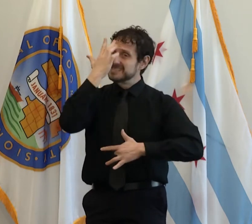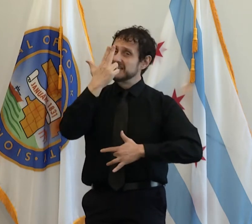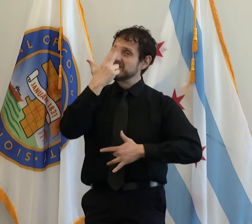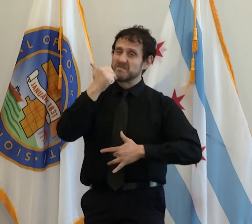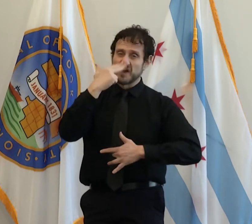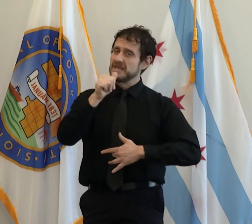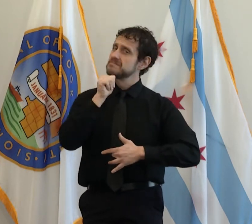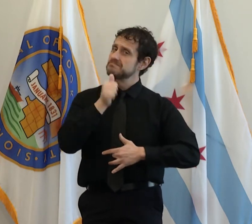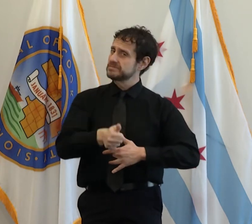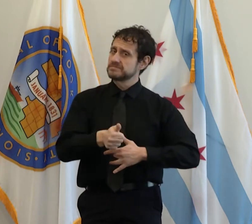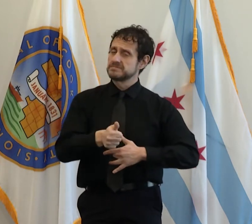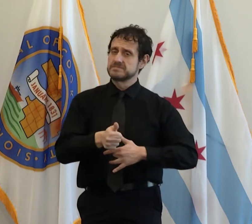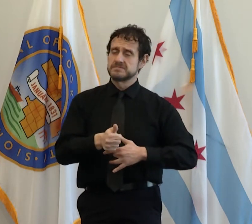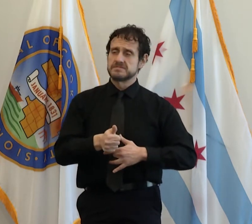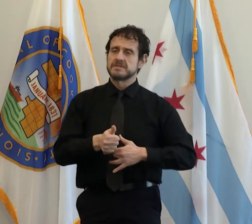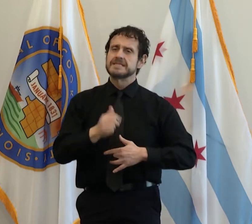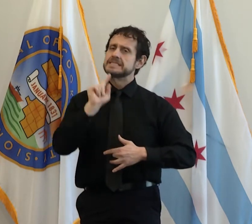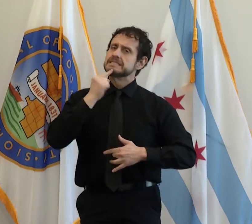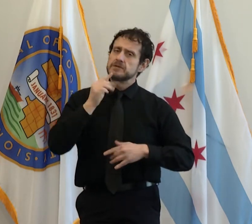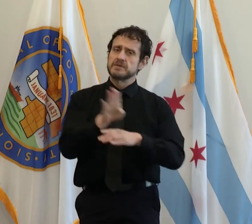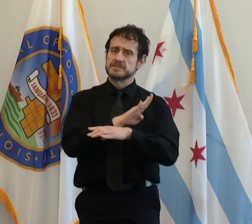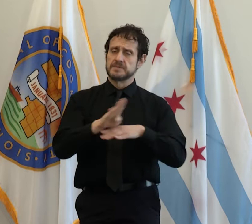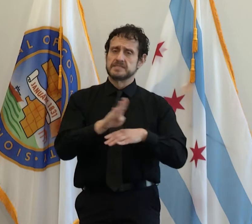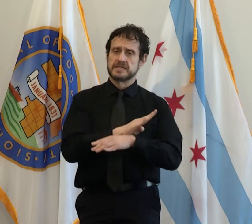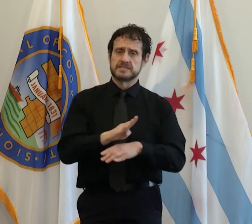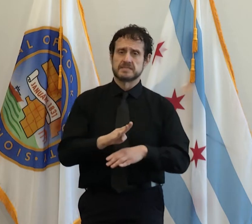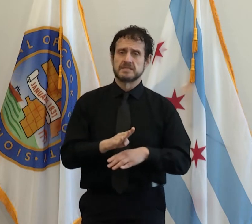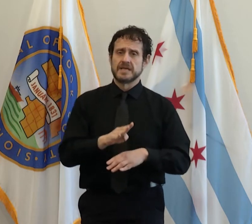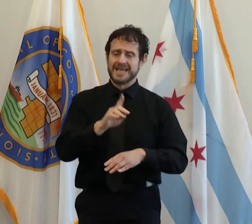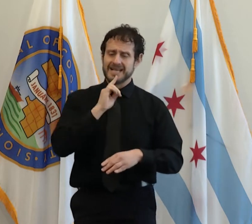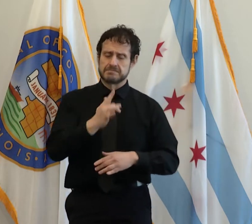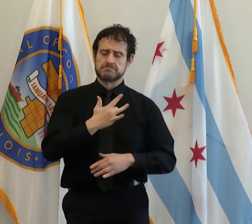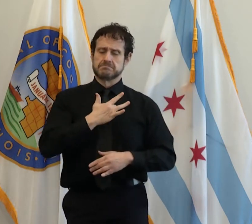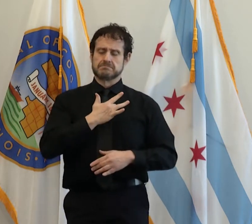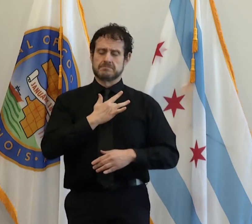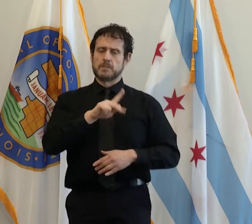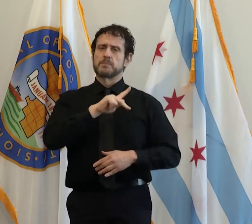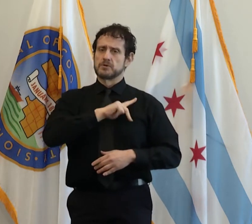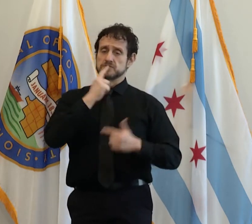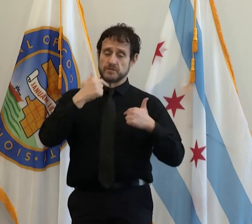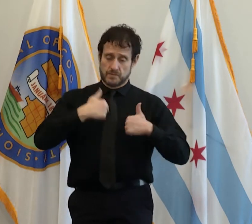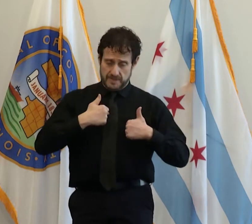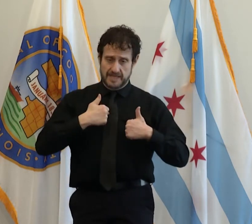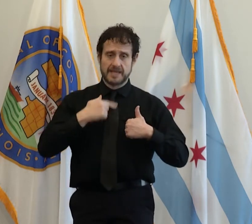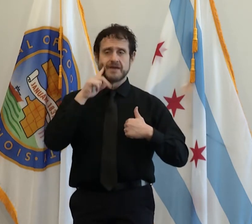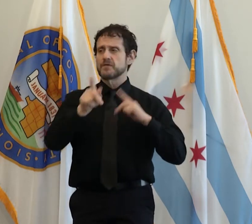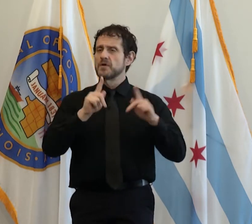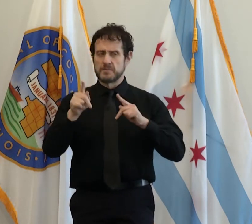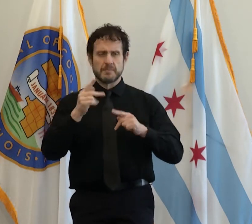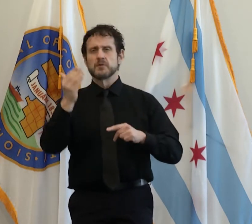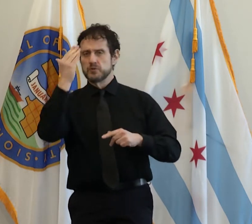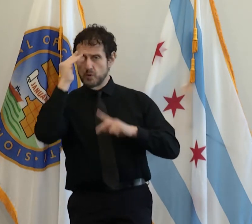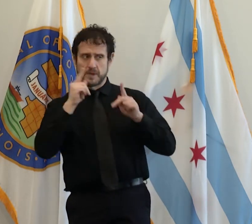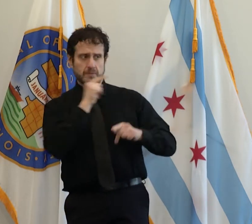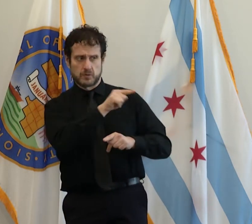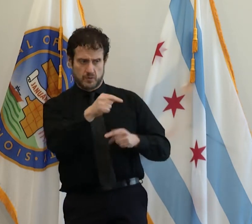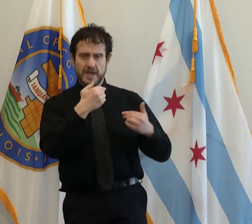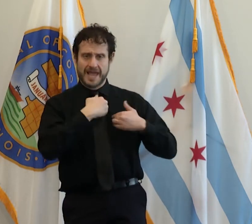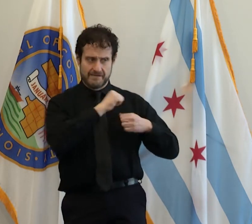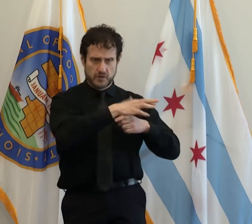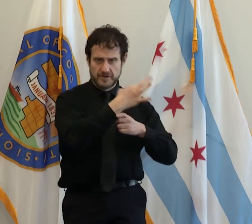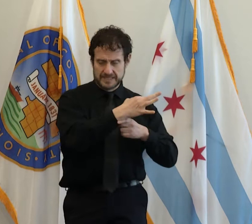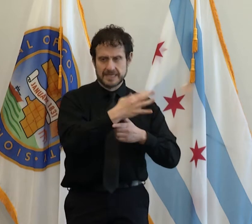matter. It is hit home for me, just as it is hit home for many other individuals. On top of that, staying at